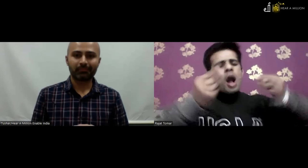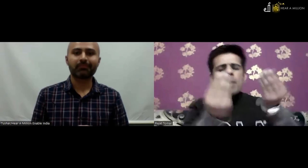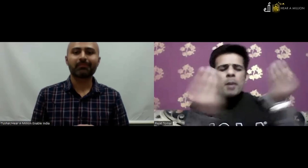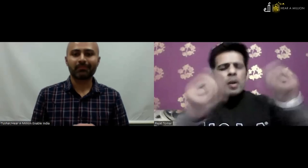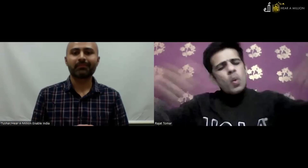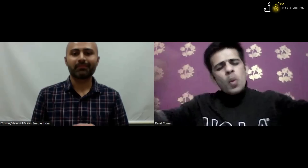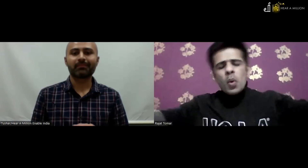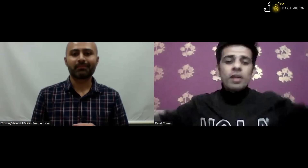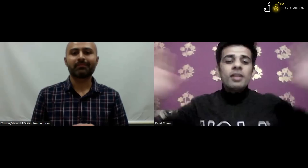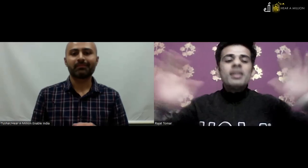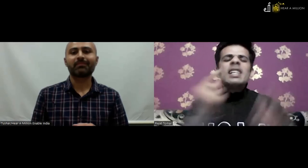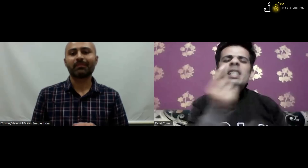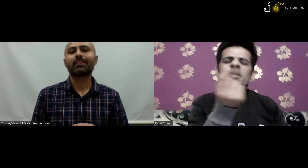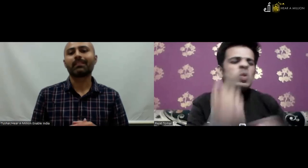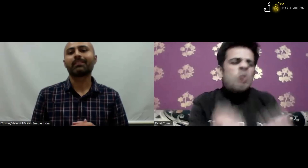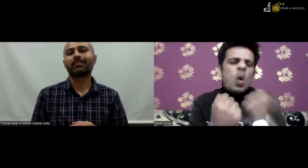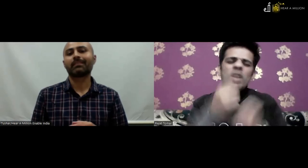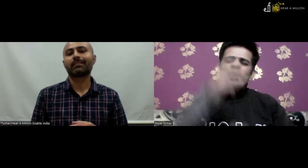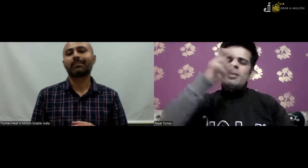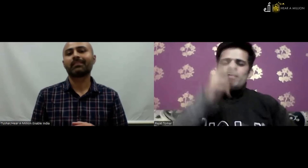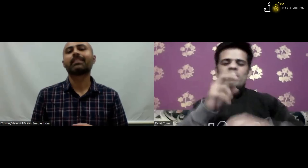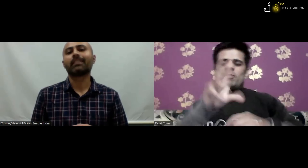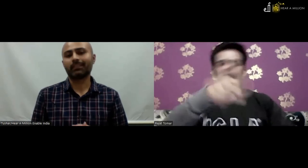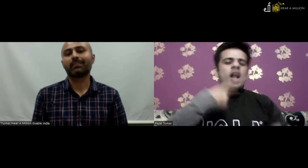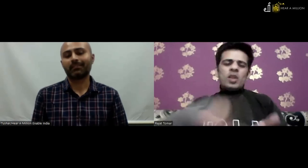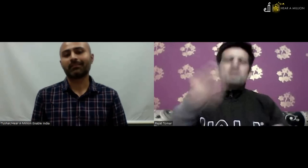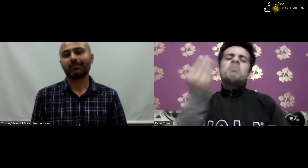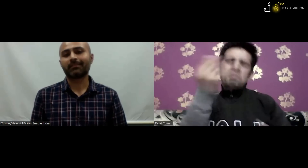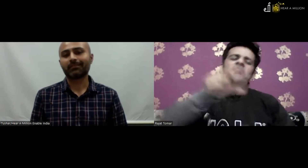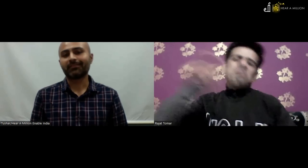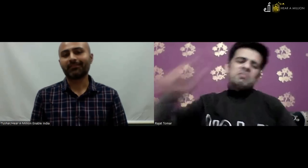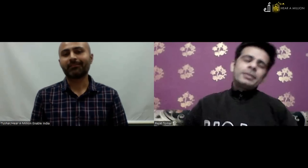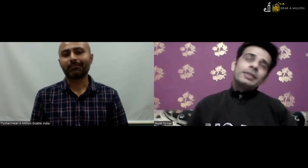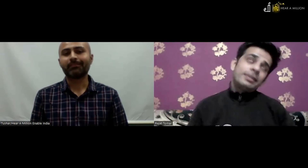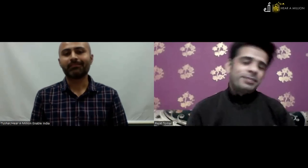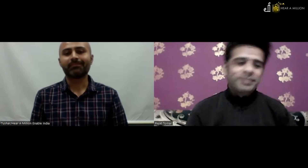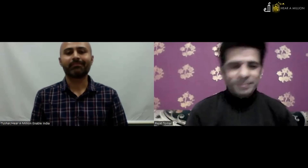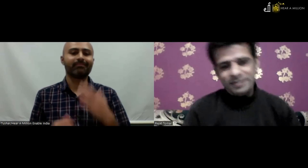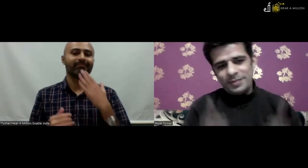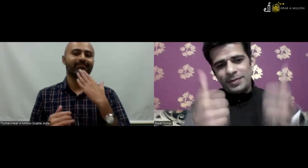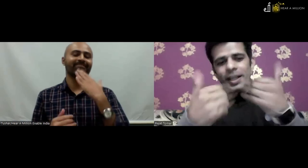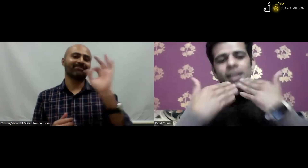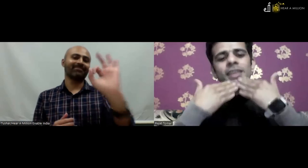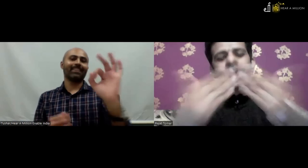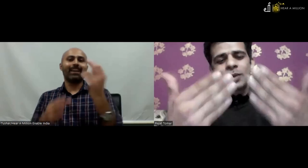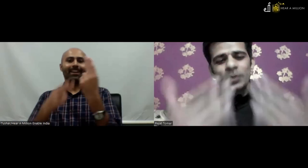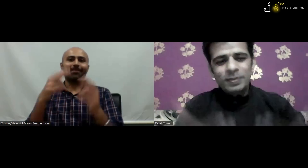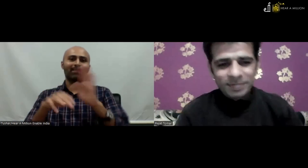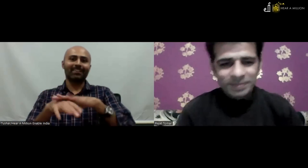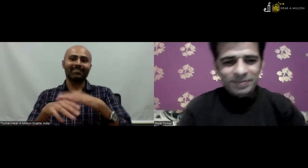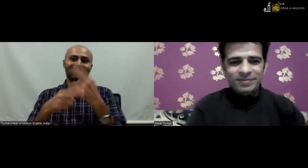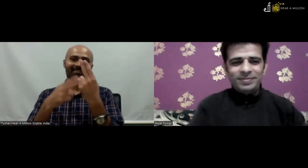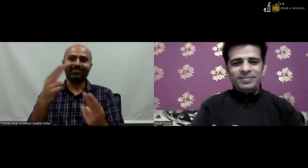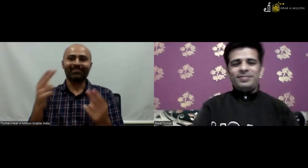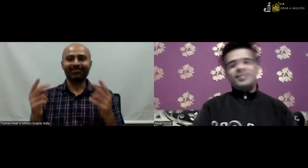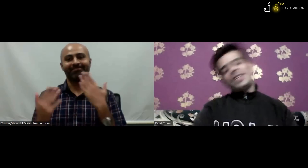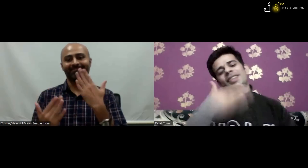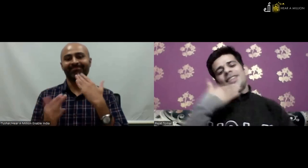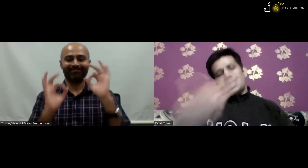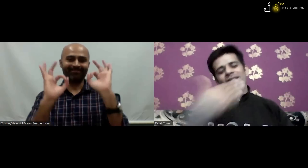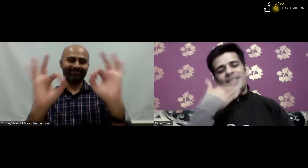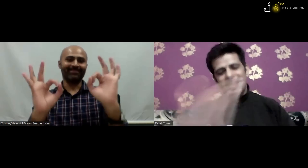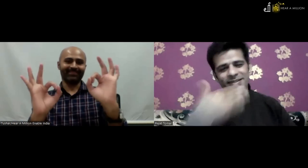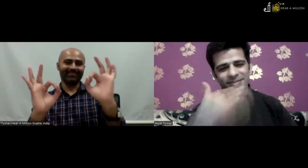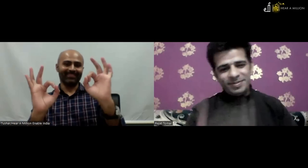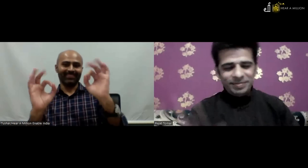Uttarakhand, and yeah, some people are getting it. In some places, yeah, people are not allowing it. So I hope that yeah, other people will also